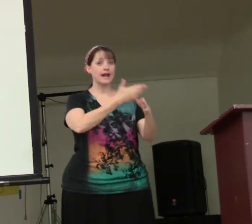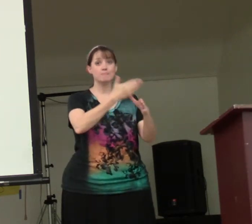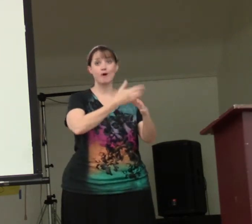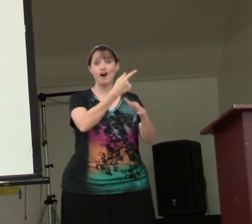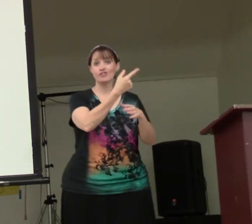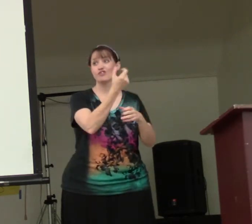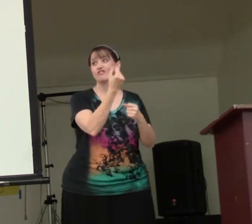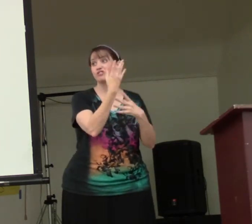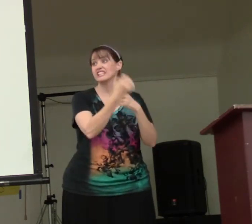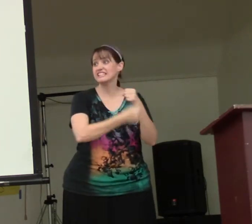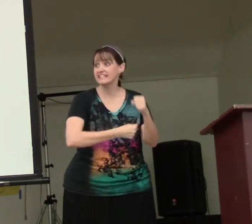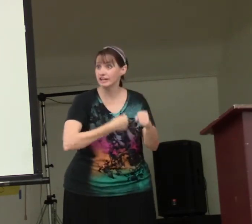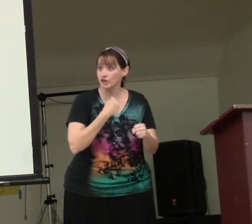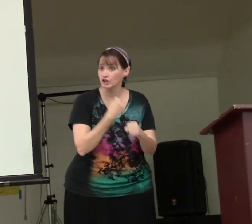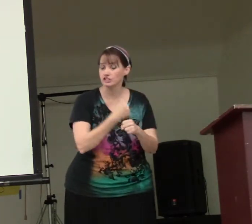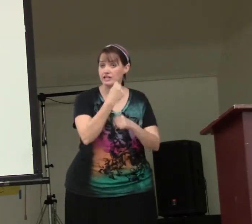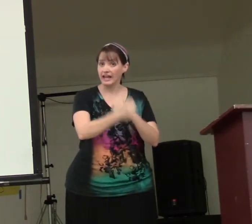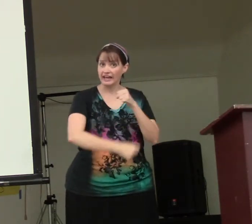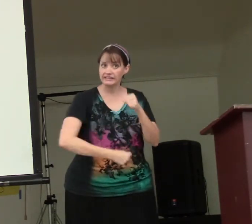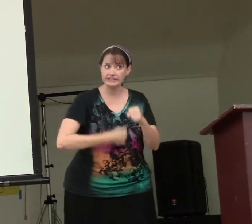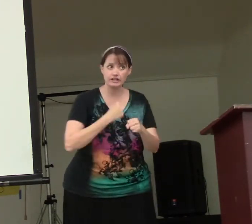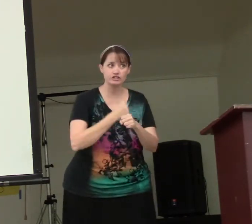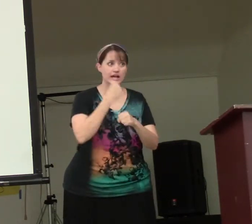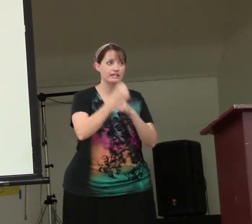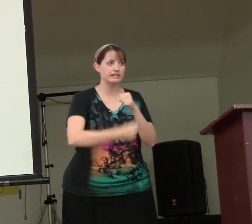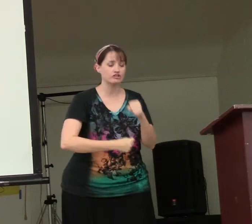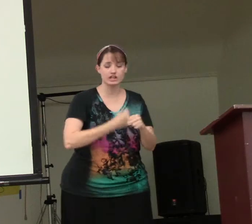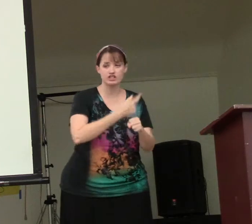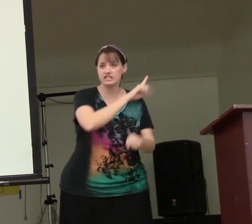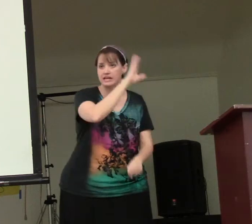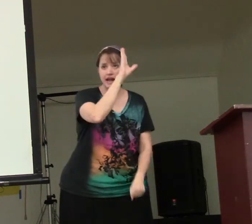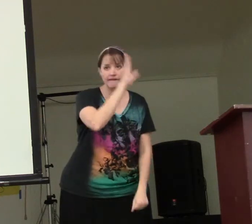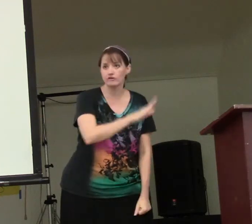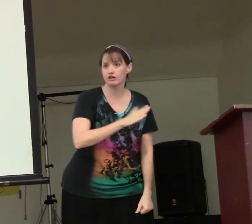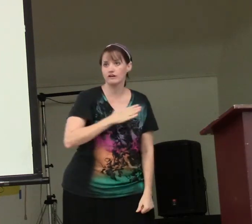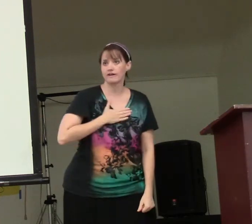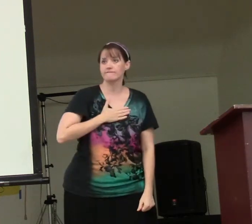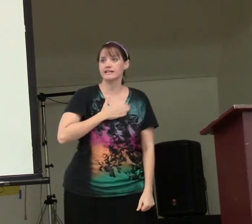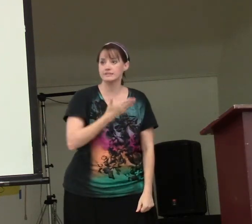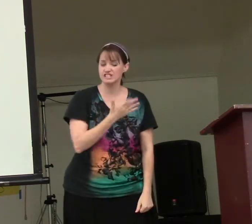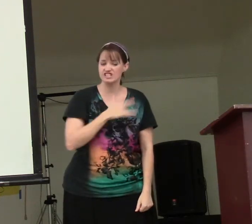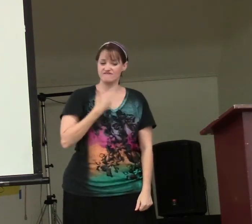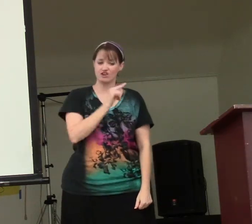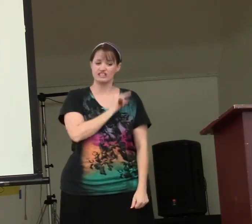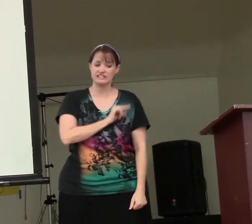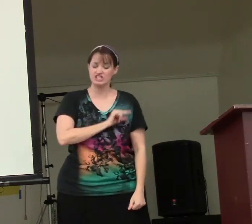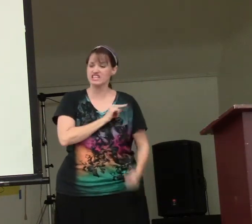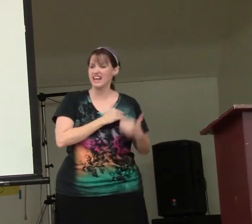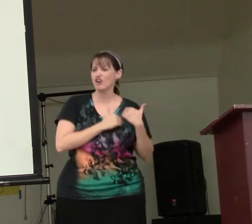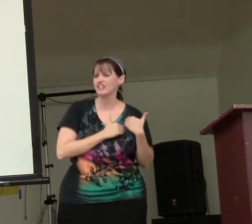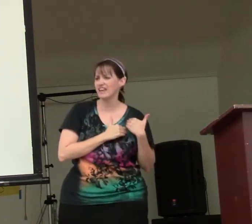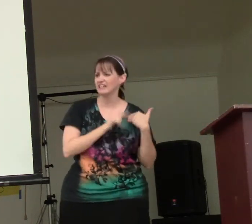had bothered her for years and years and years, and she never confessed me, and she carried that